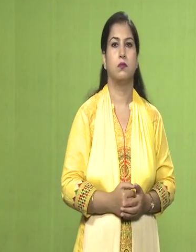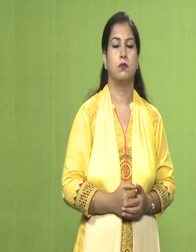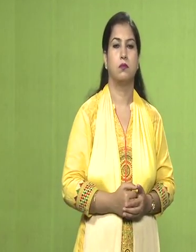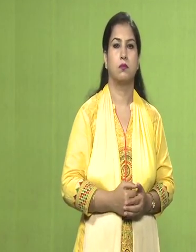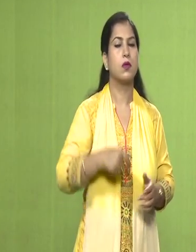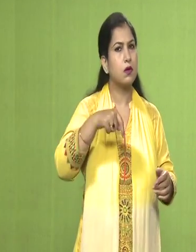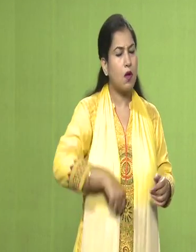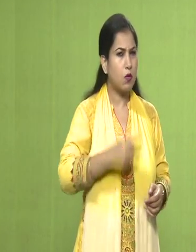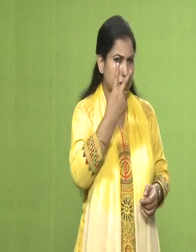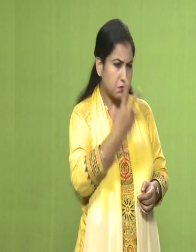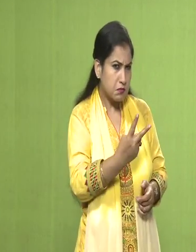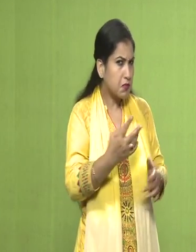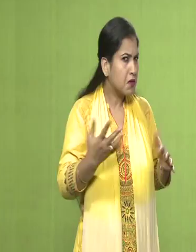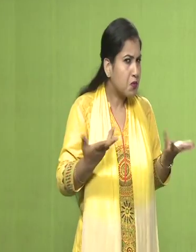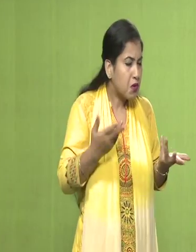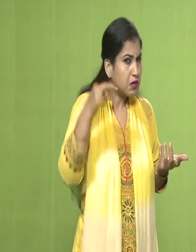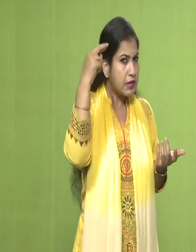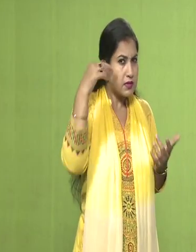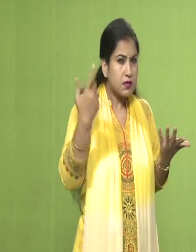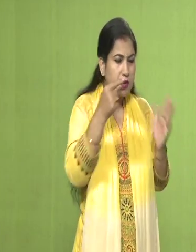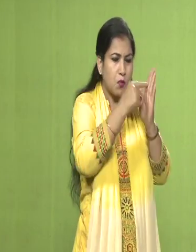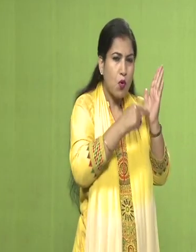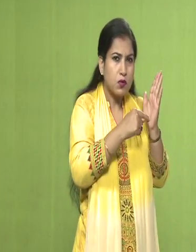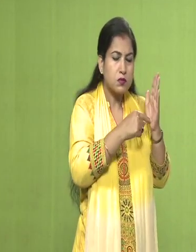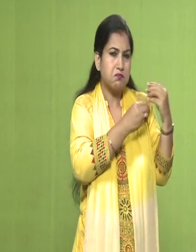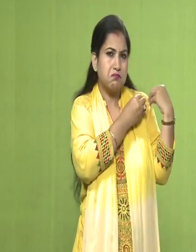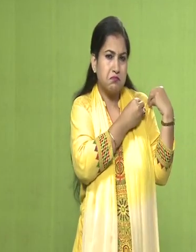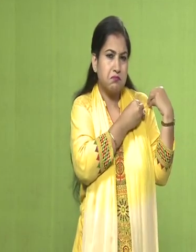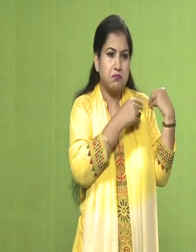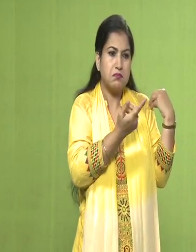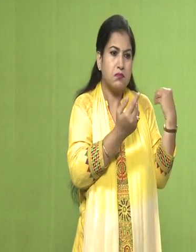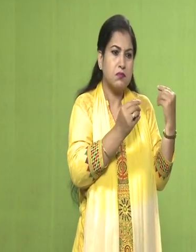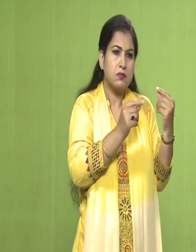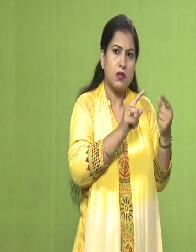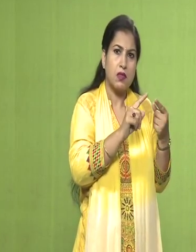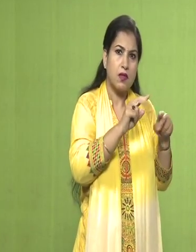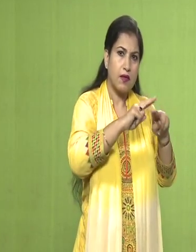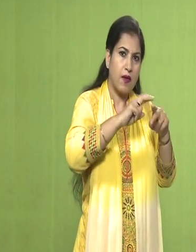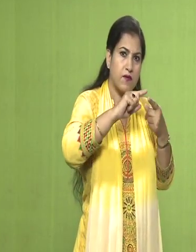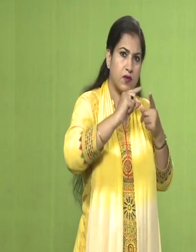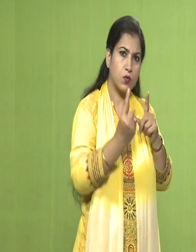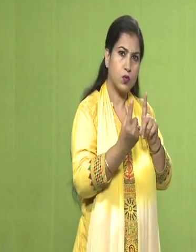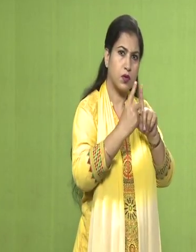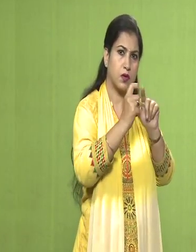Now we will look into those reasons which were responsible for the decline of the feudal system.